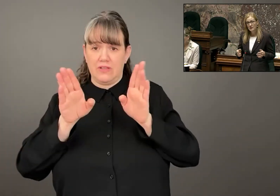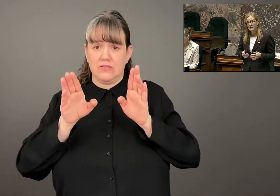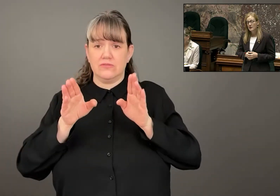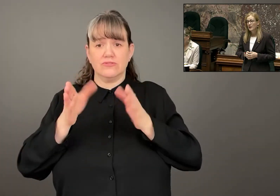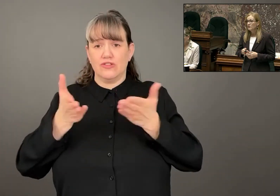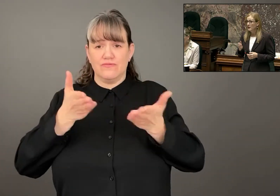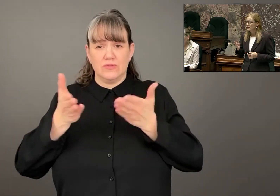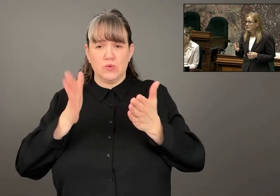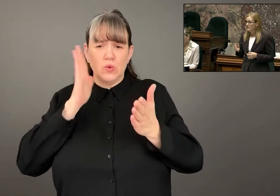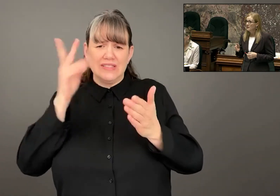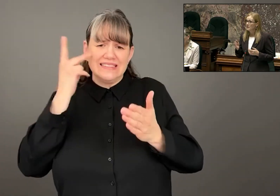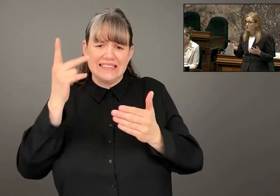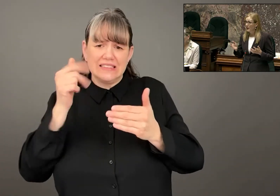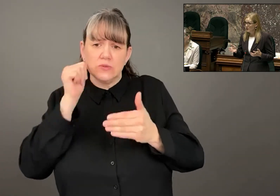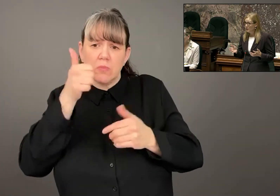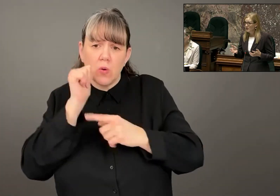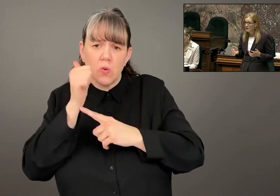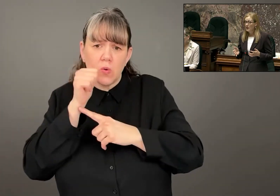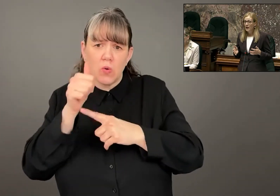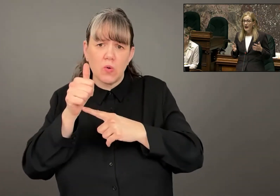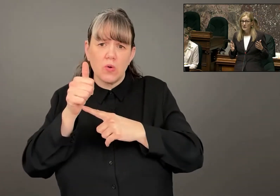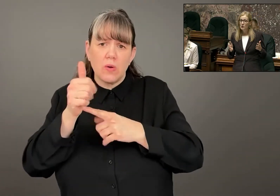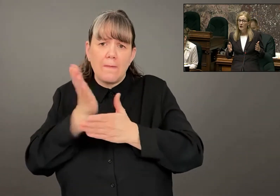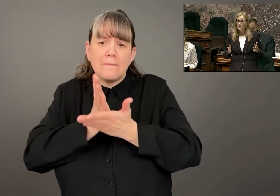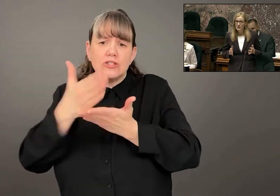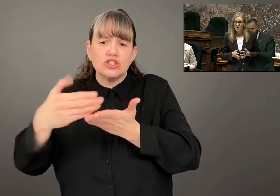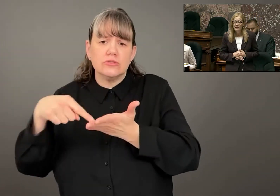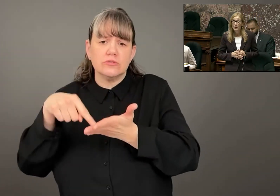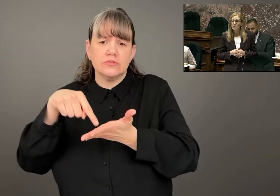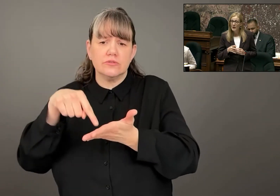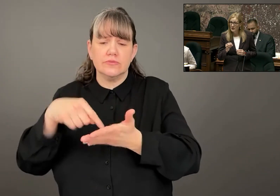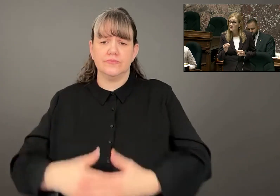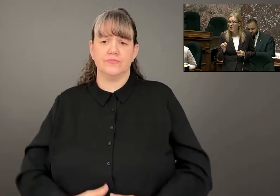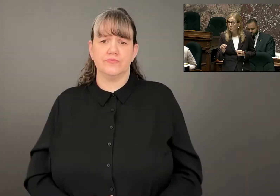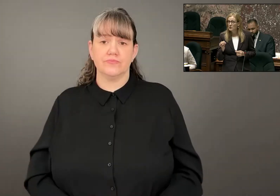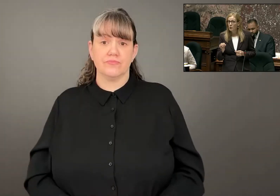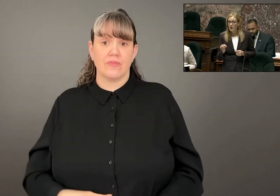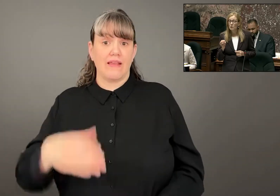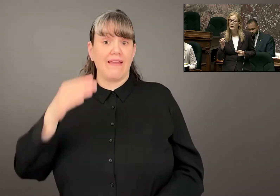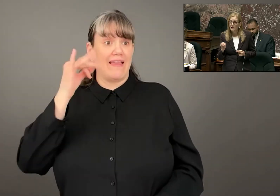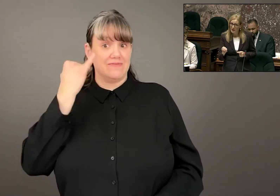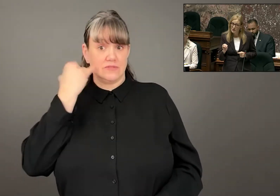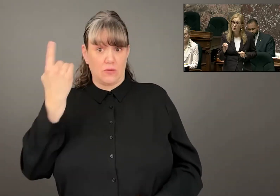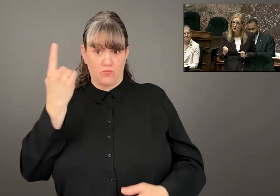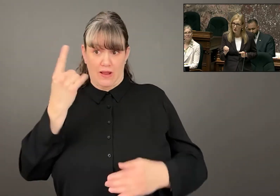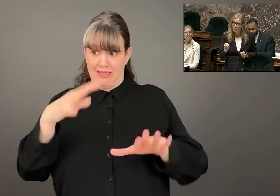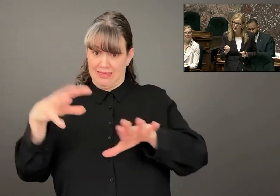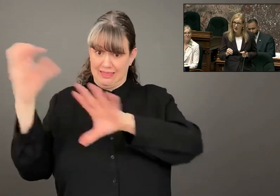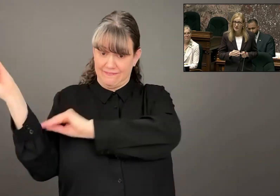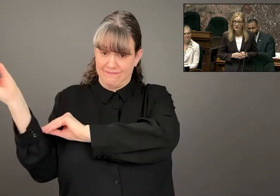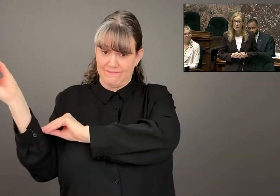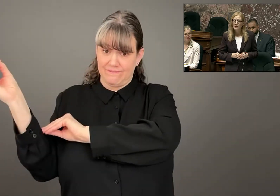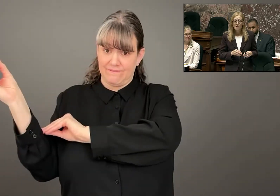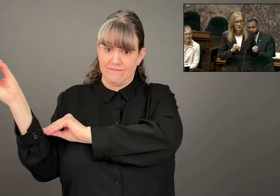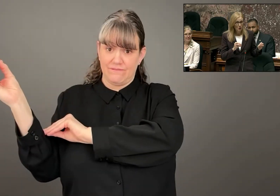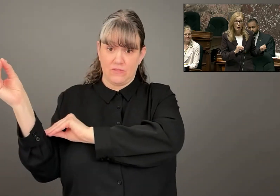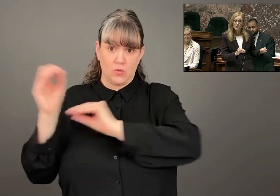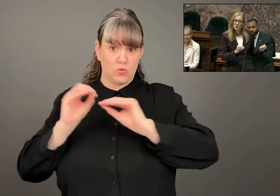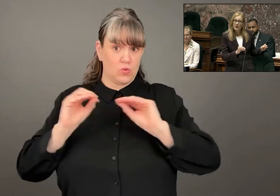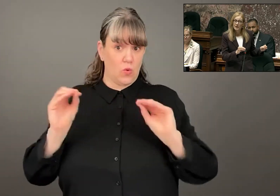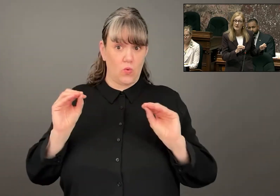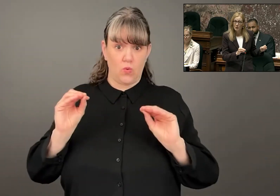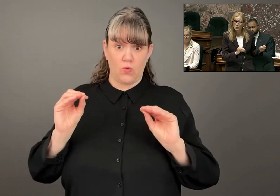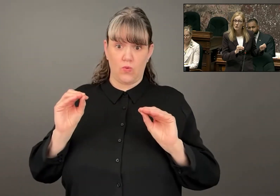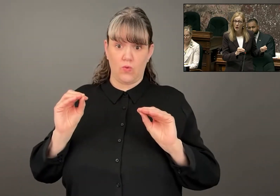is a vacancy, that vacancy is evaluated as to whether it's needed. And there are many examples where we need to fill those vacancies. There are